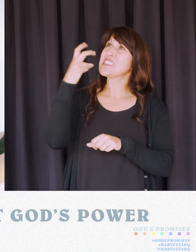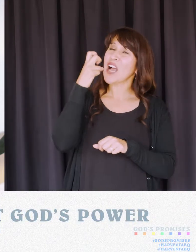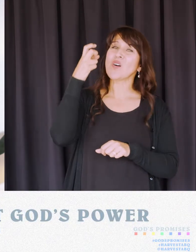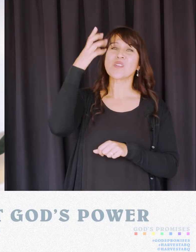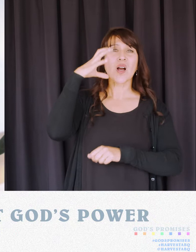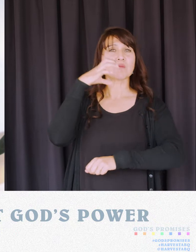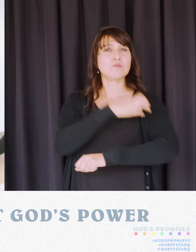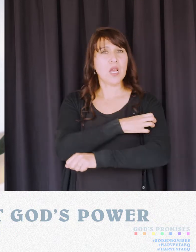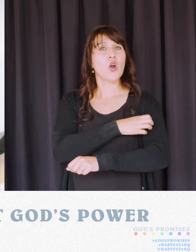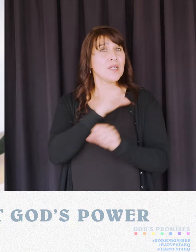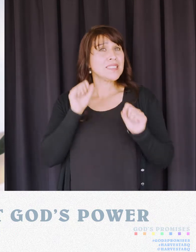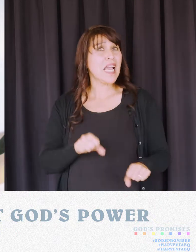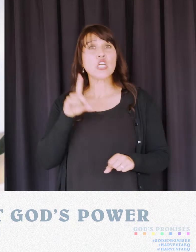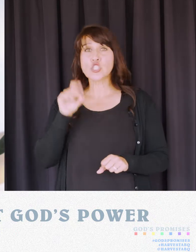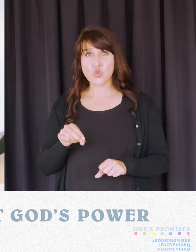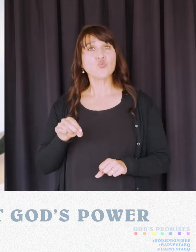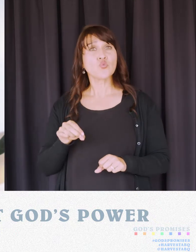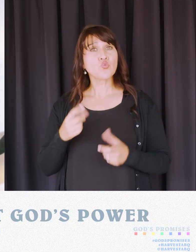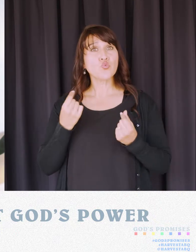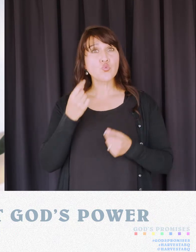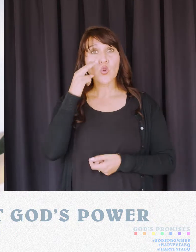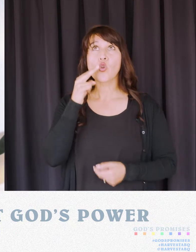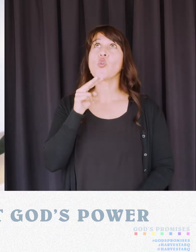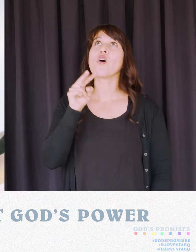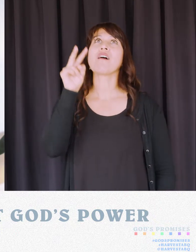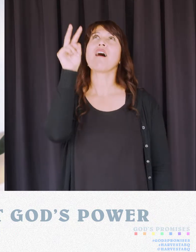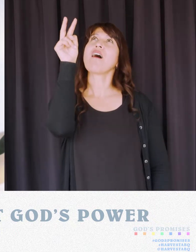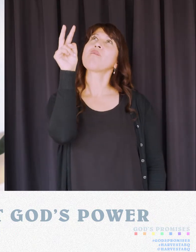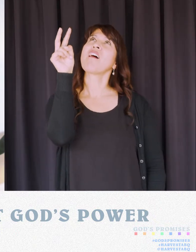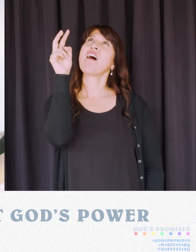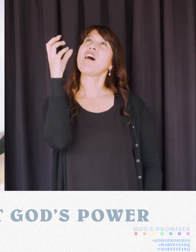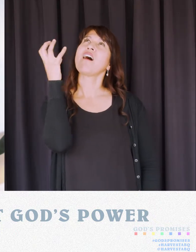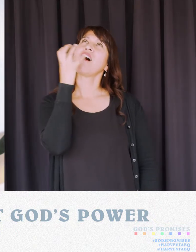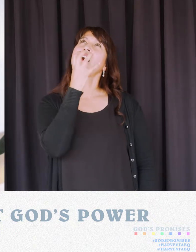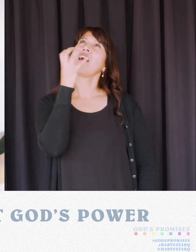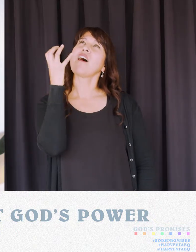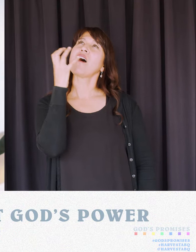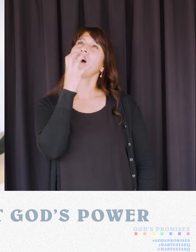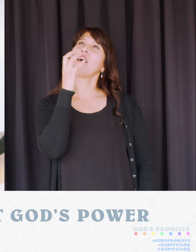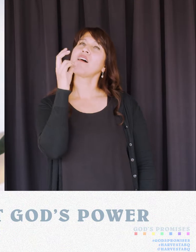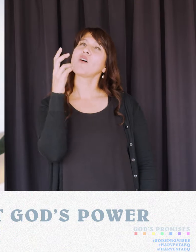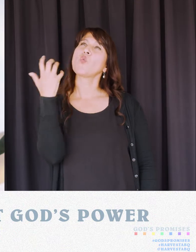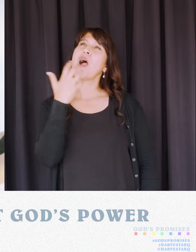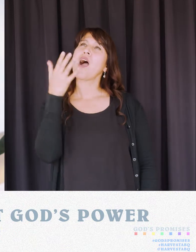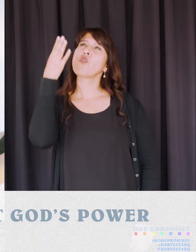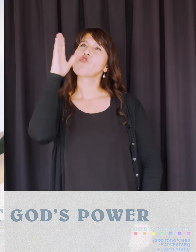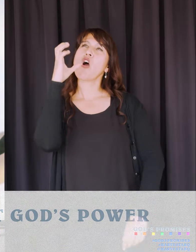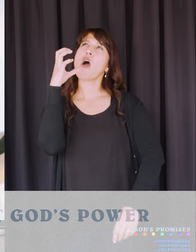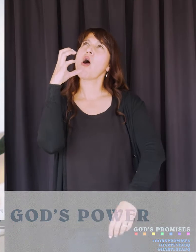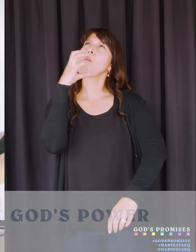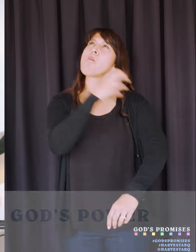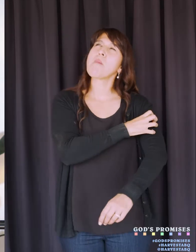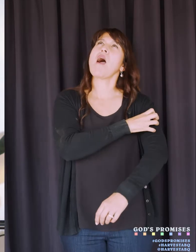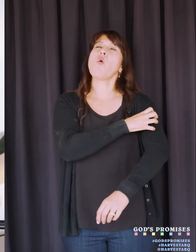is something we can do, like physically, is we look up and we're reminded of the power of God.